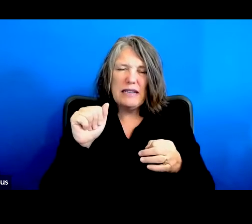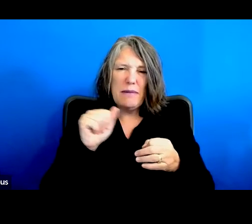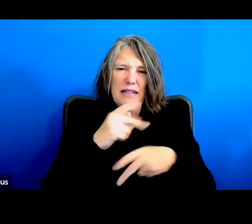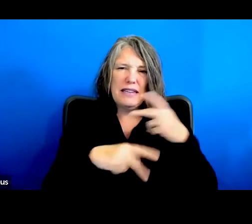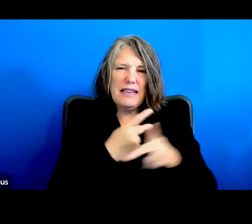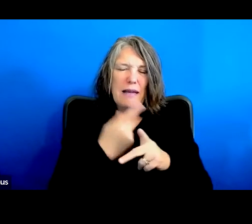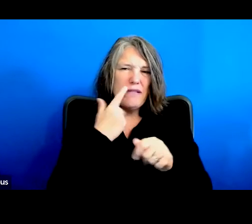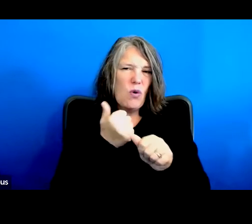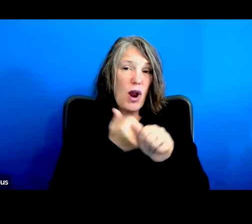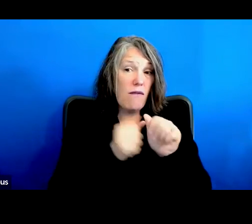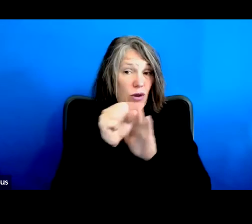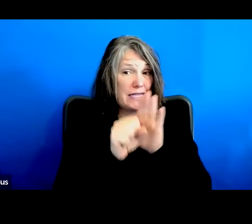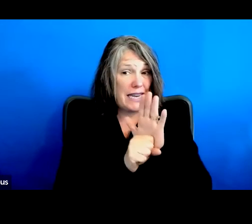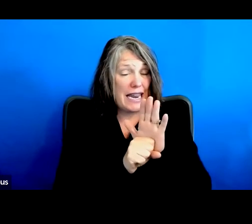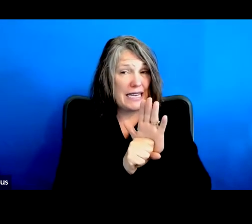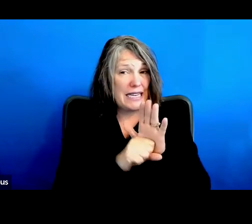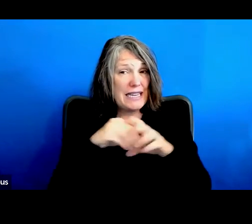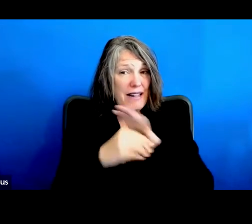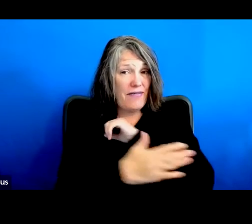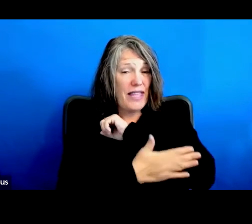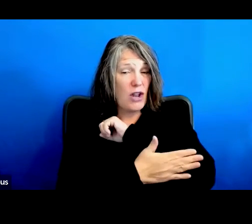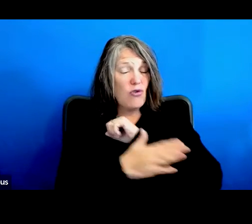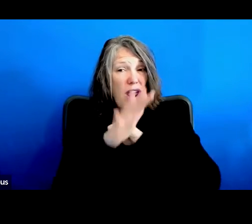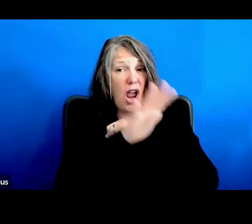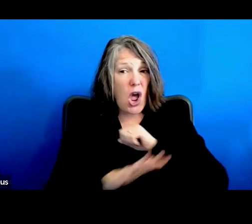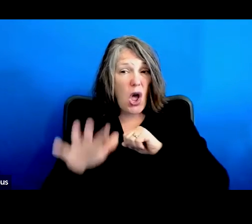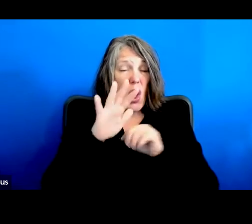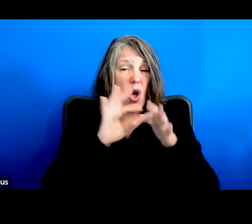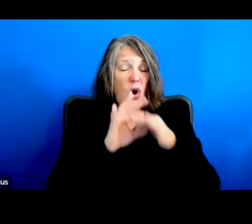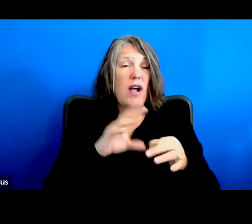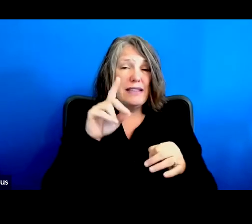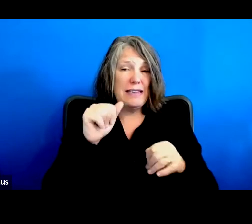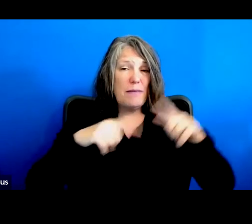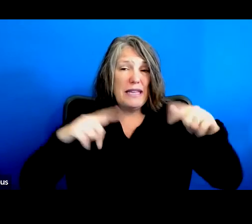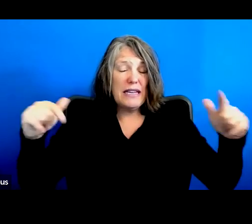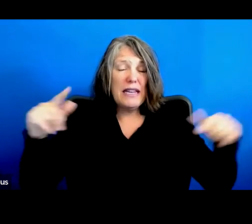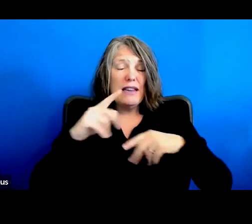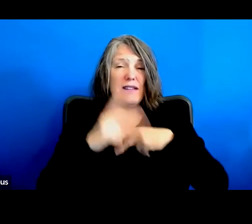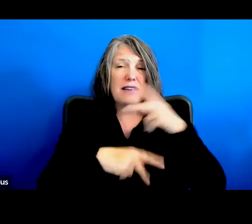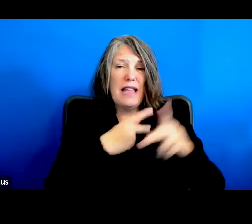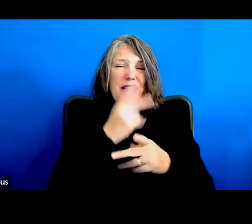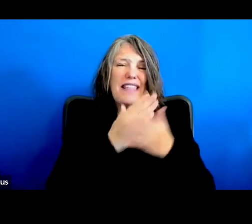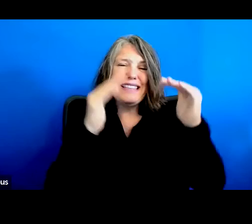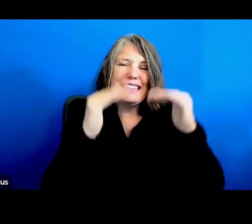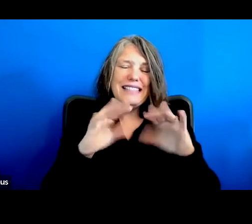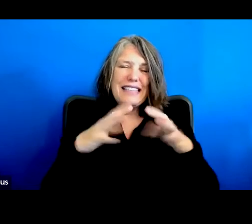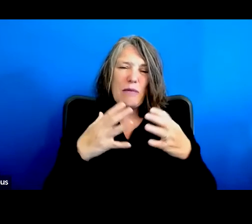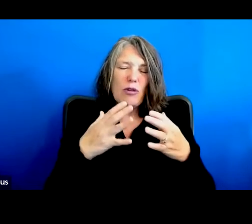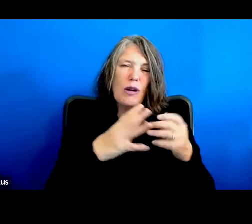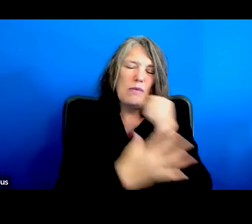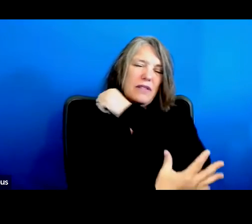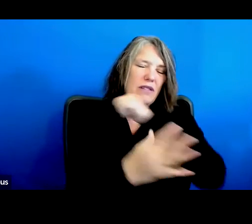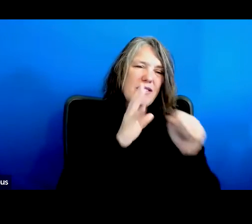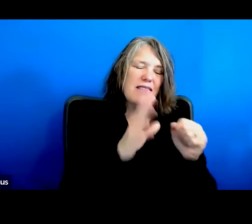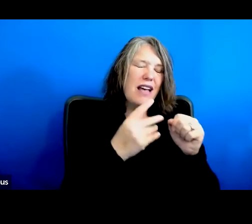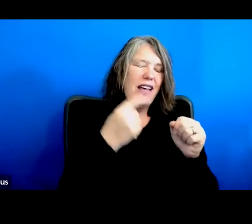for every state in the country across disability type, and then some subgroups looking at poverty,